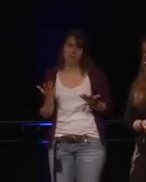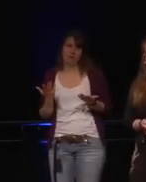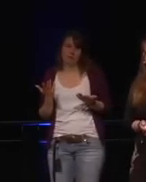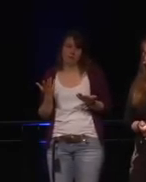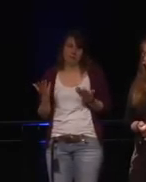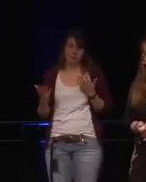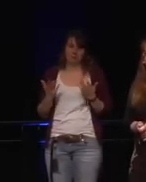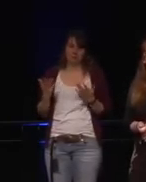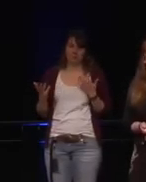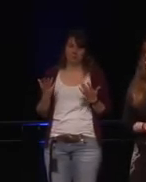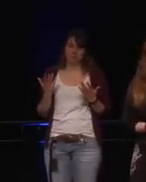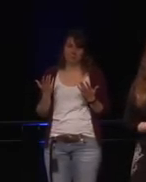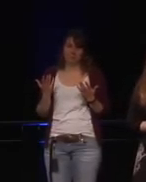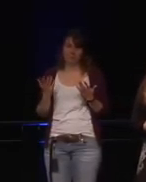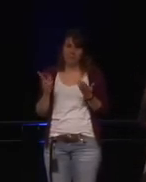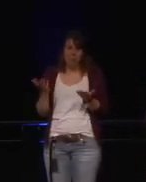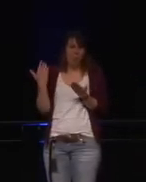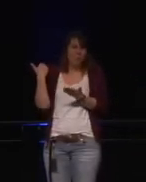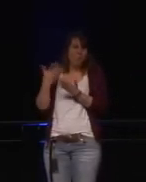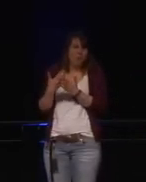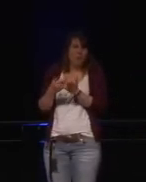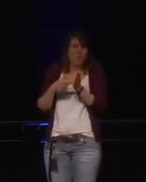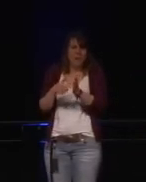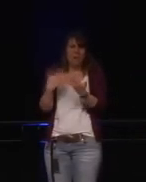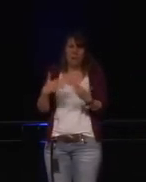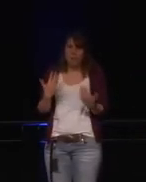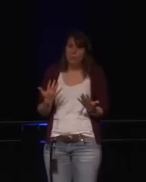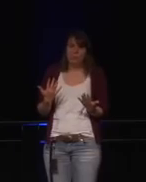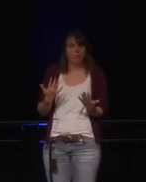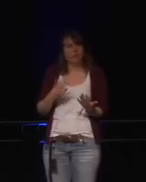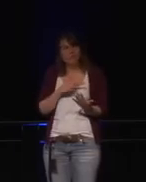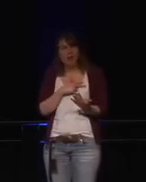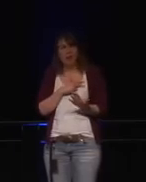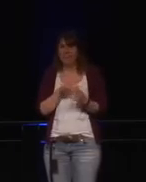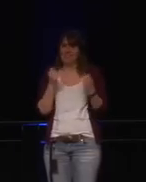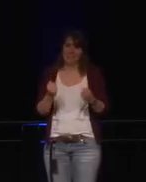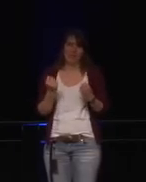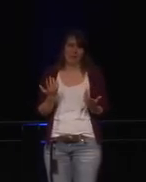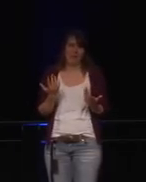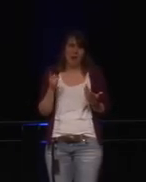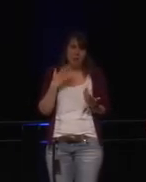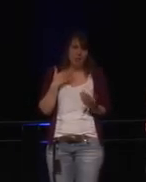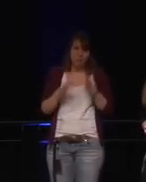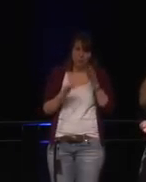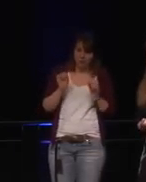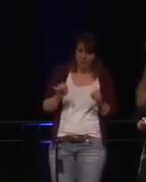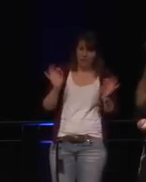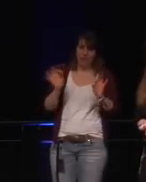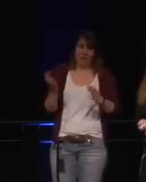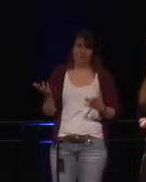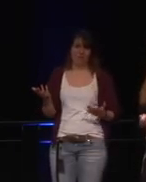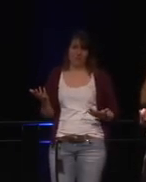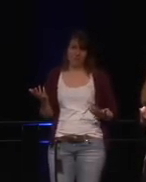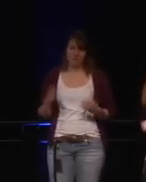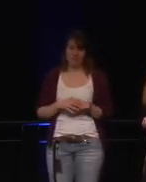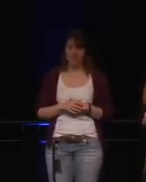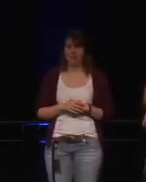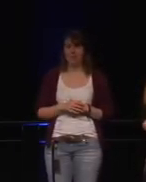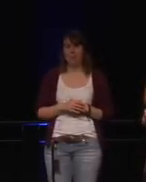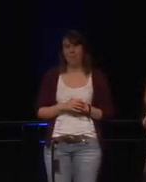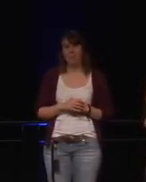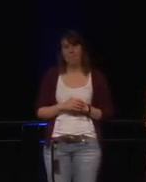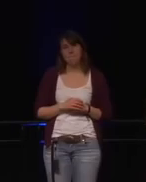So, this audio file exists only temporarily and only on your device. And they already had an update. actually, this is